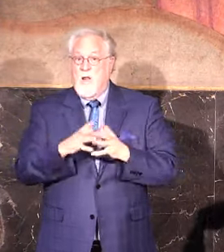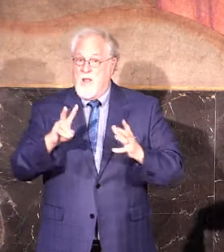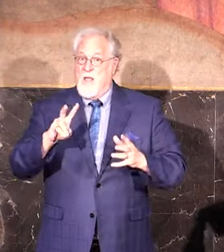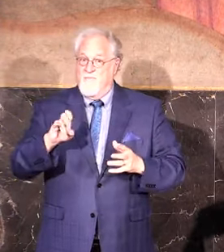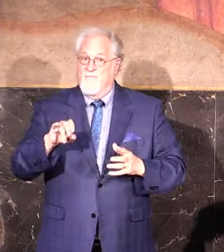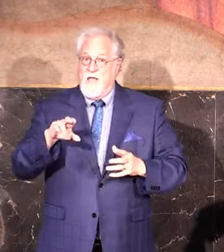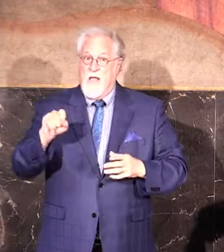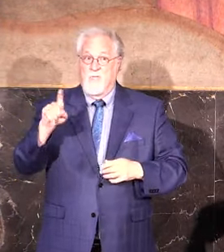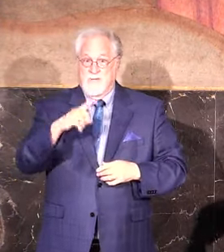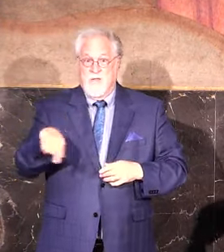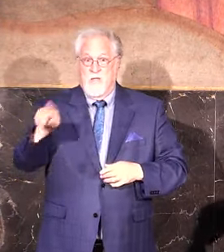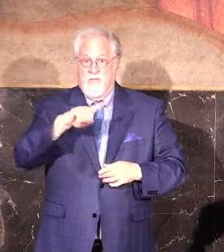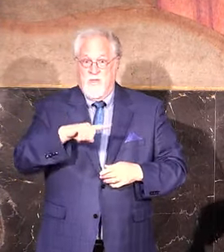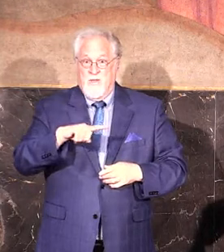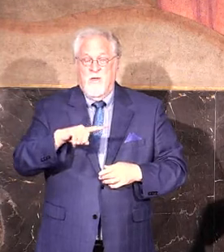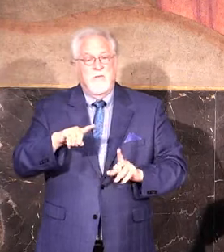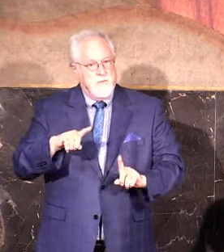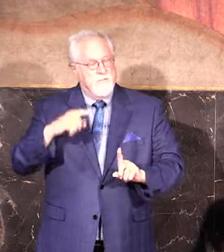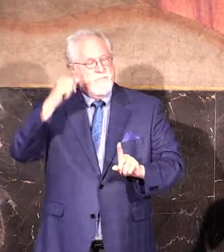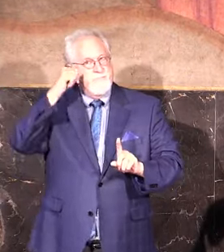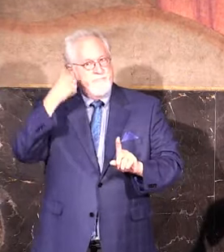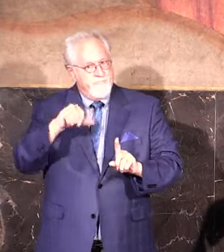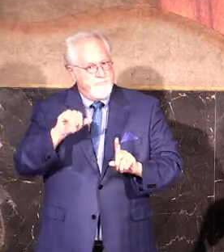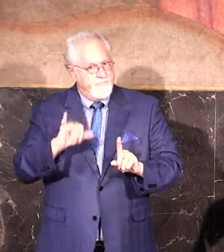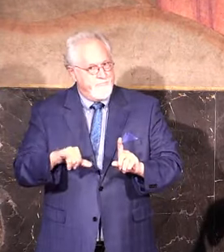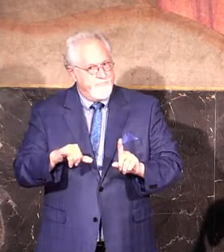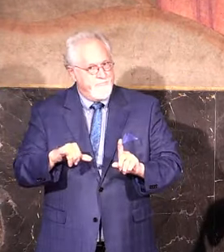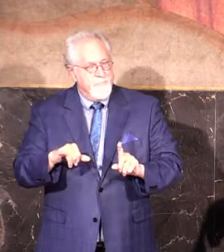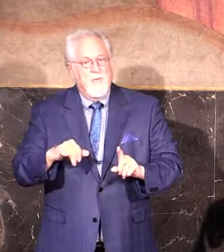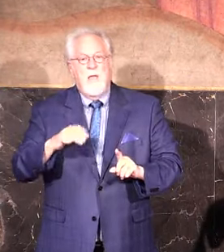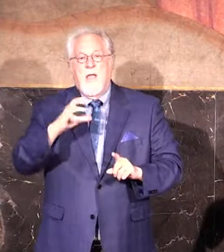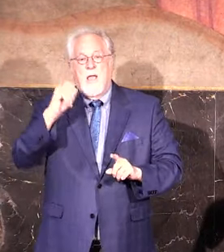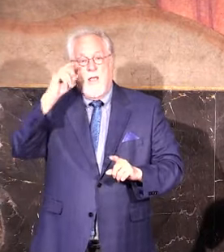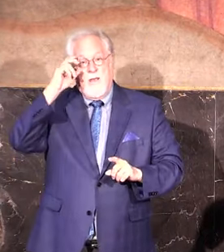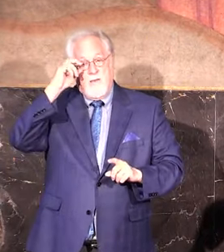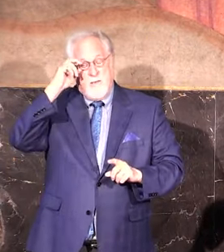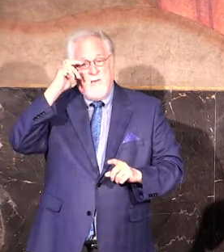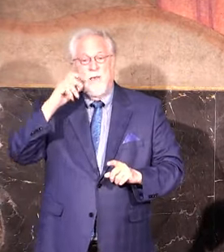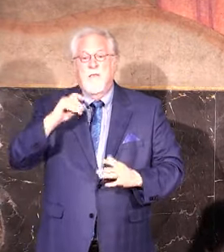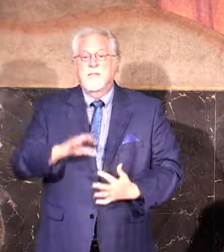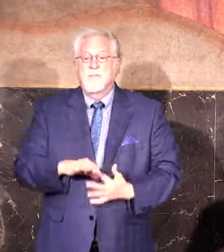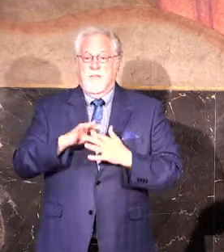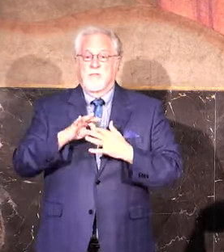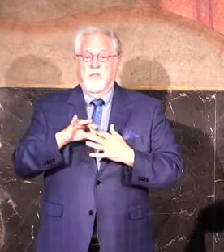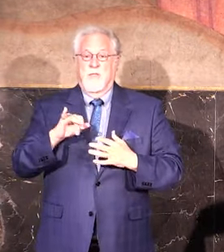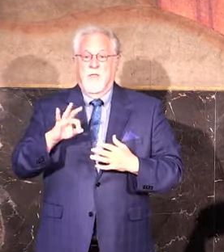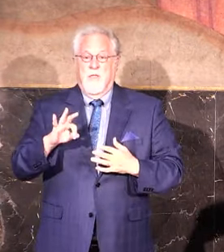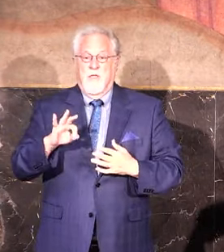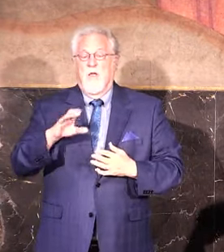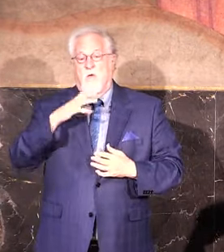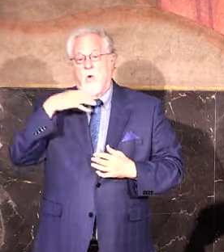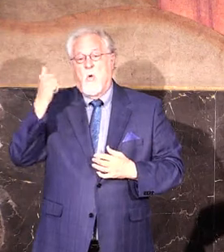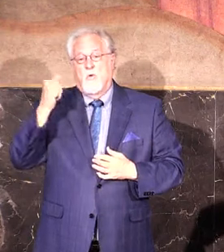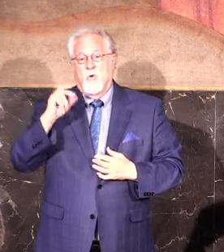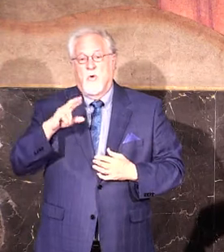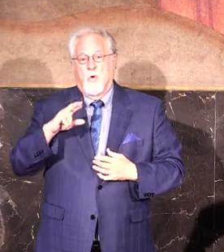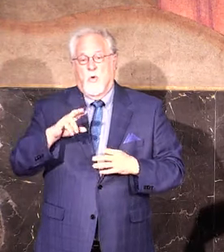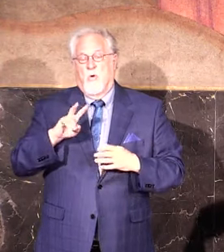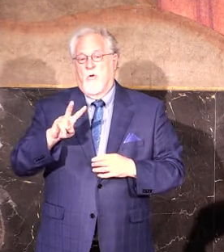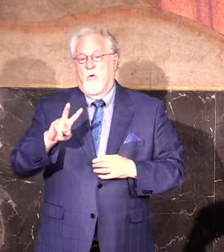there, encouraging people to be mindful of that. And again, especially if you are older or